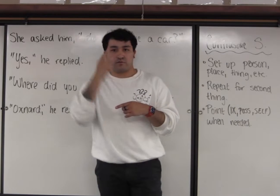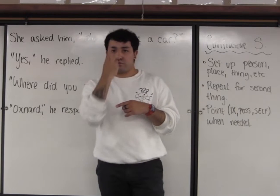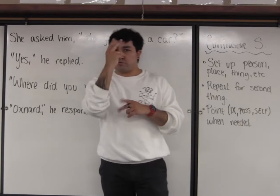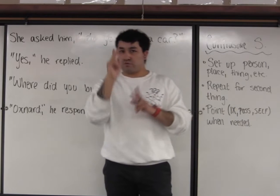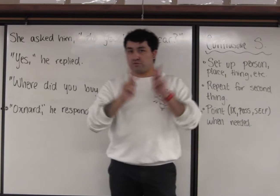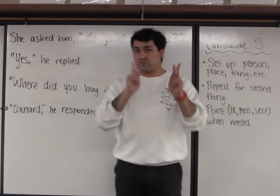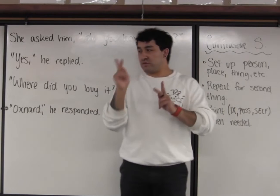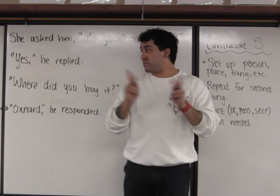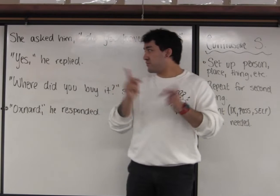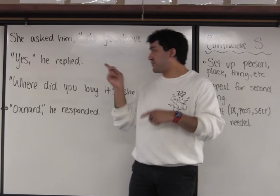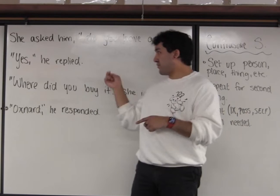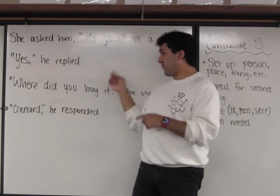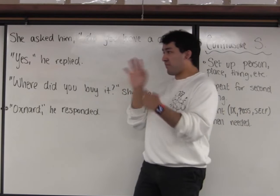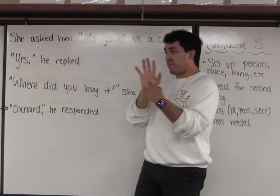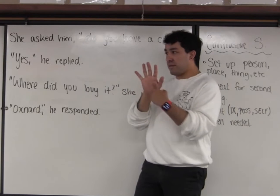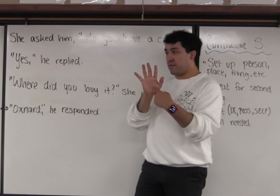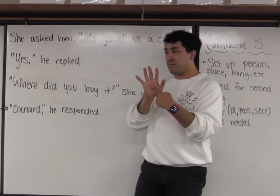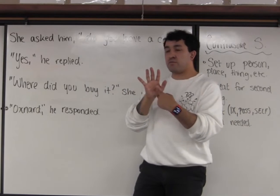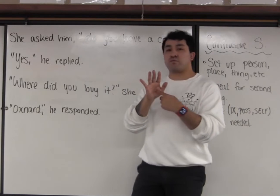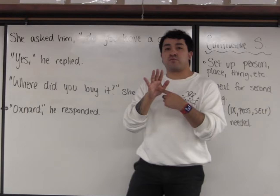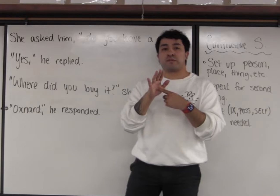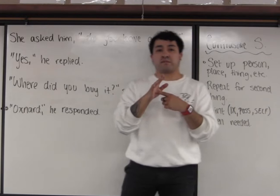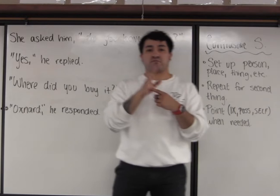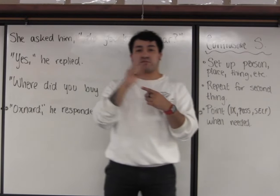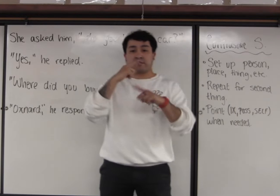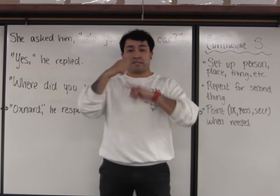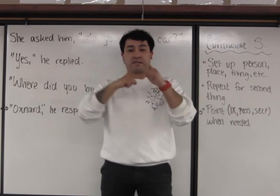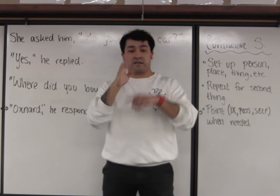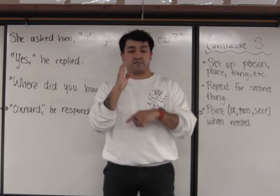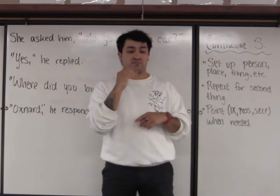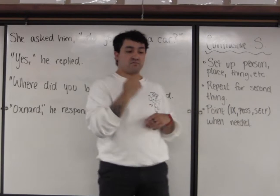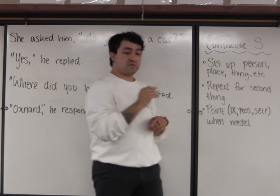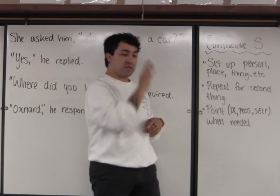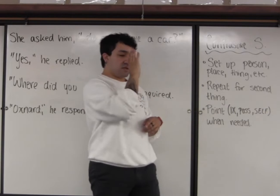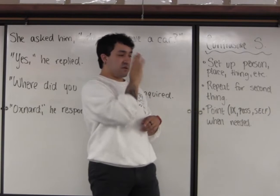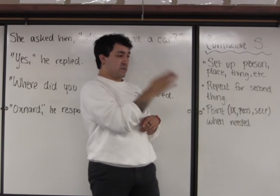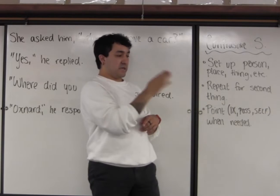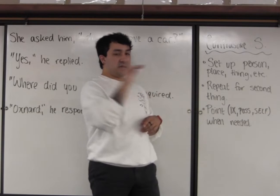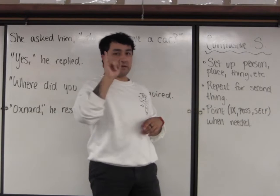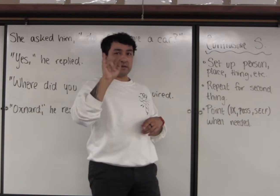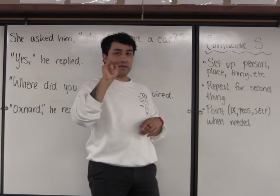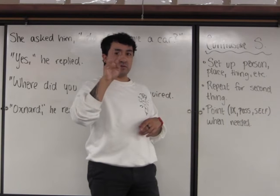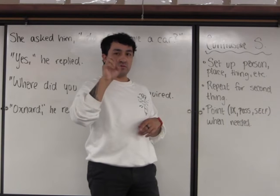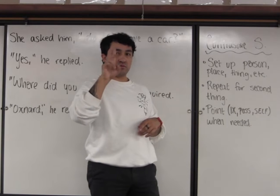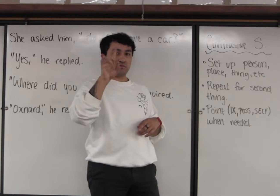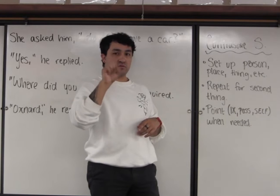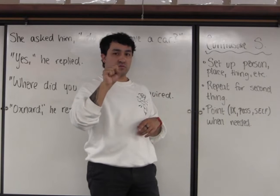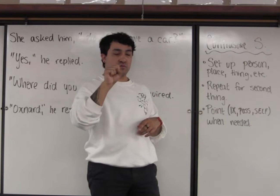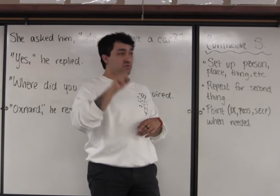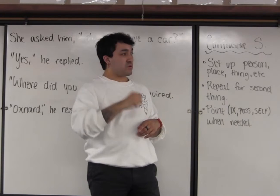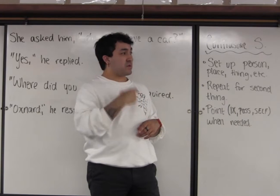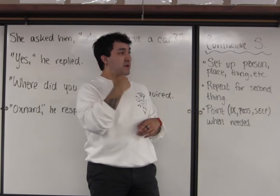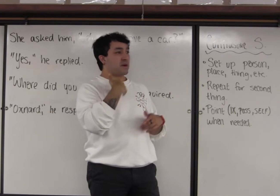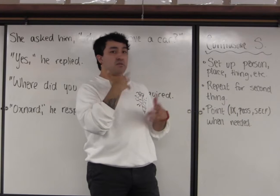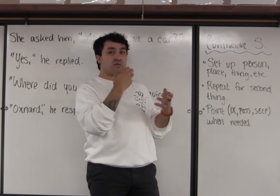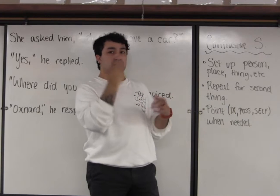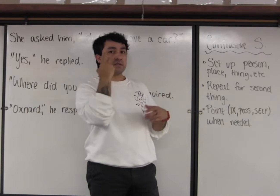looking in the directions we are setting something up. But however, we're discussing role shifting for when there